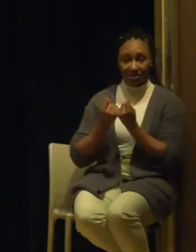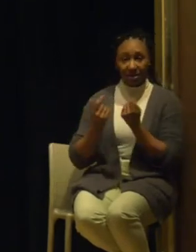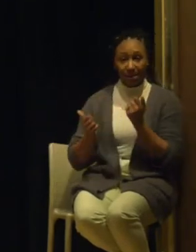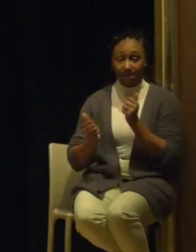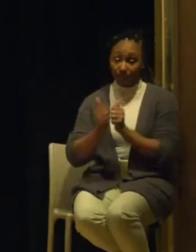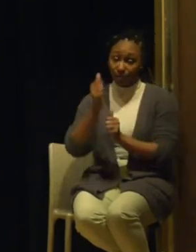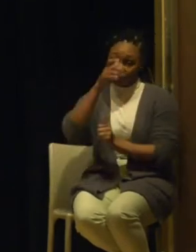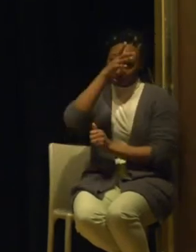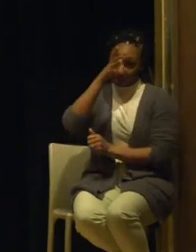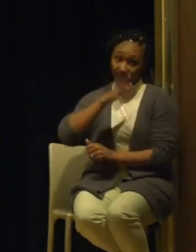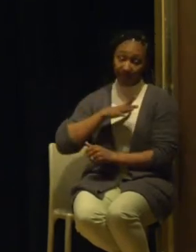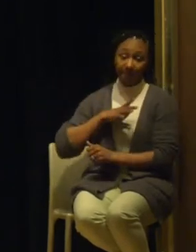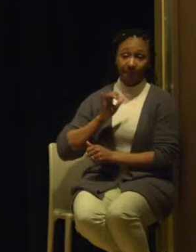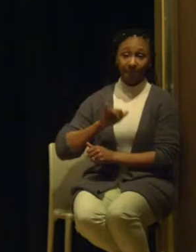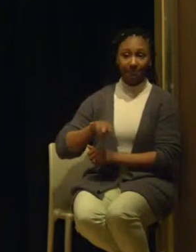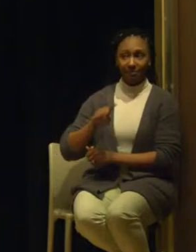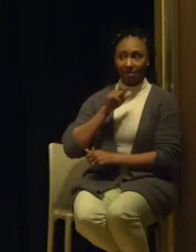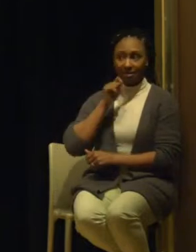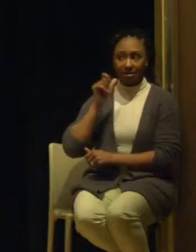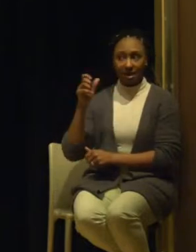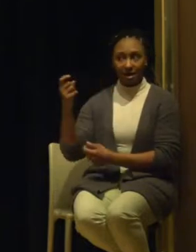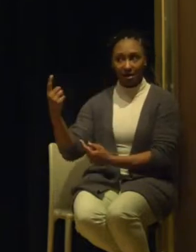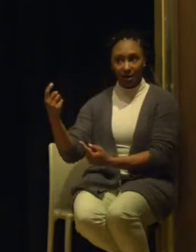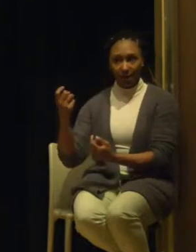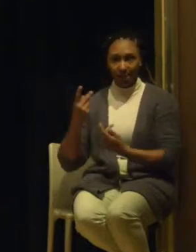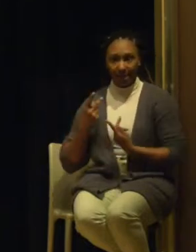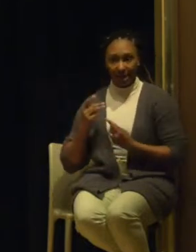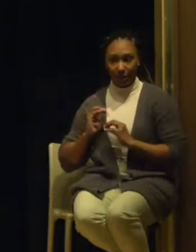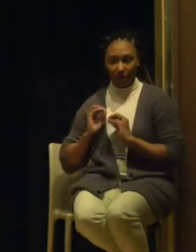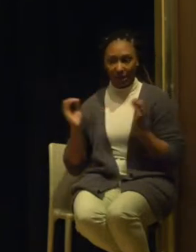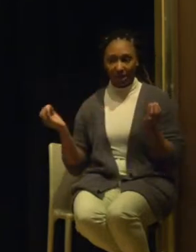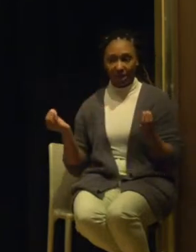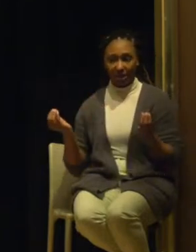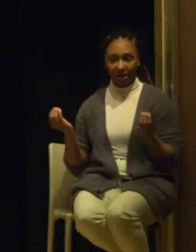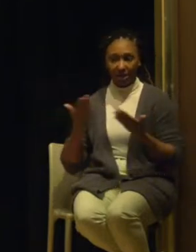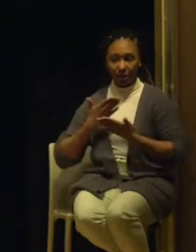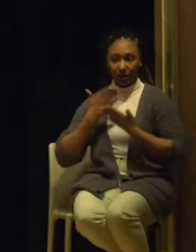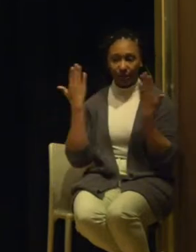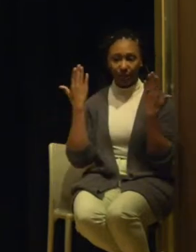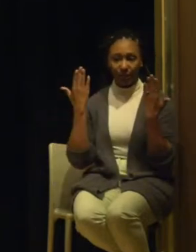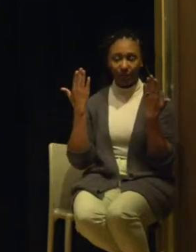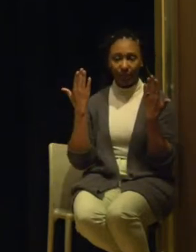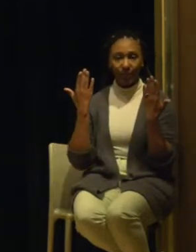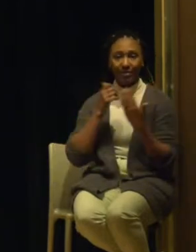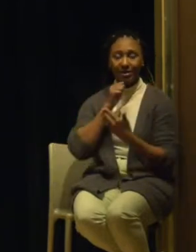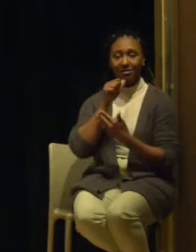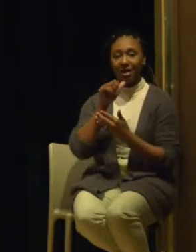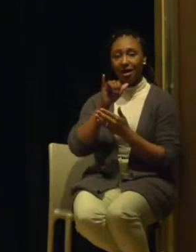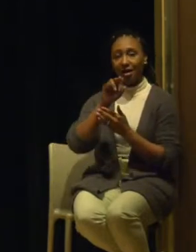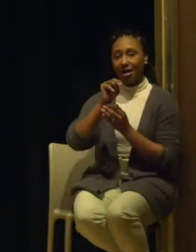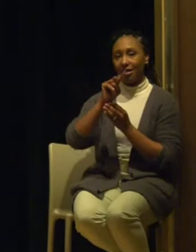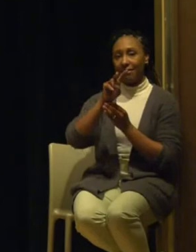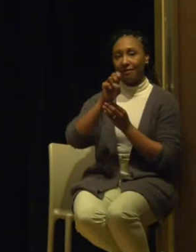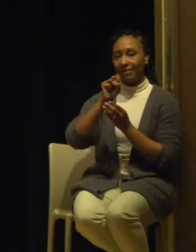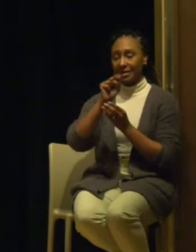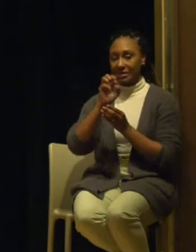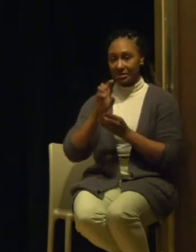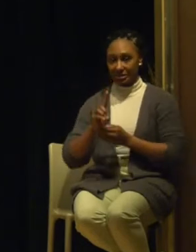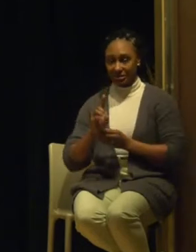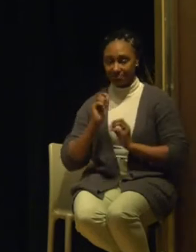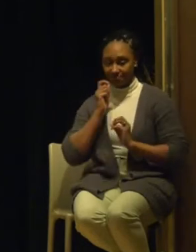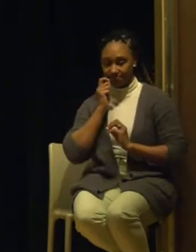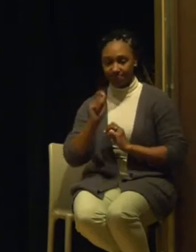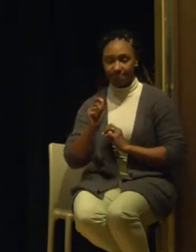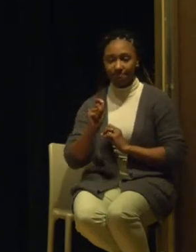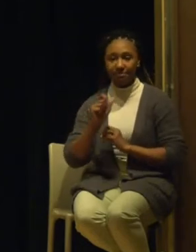men who didn't come back with anything. They didn't care. Wow. They weren't invested in me. They weren't invested in the